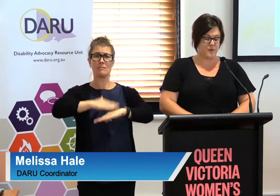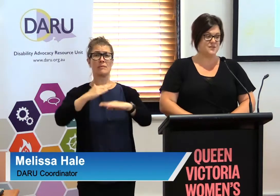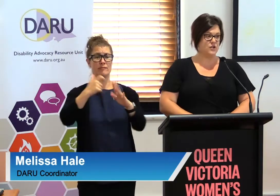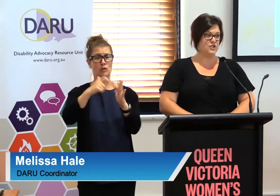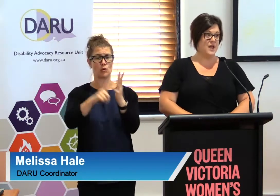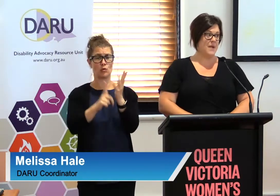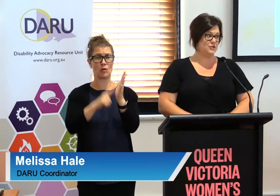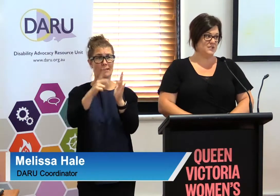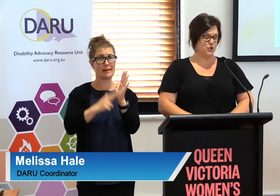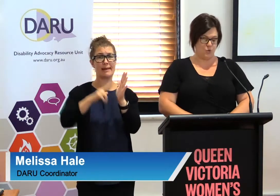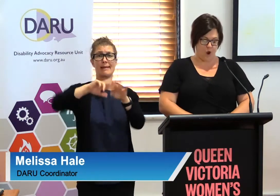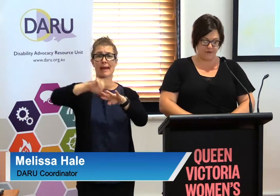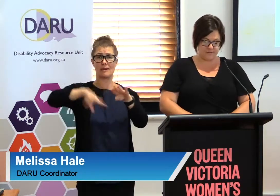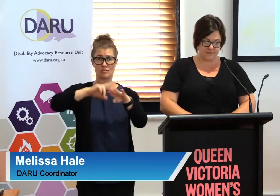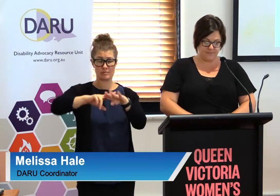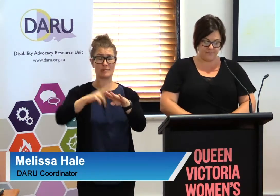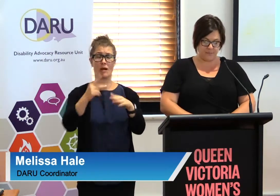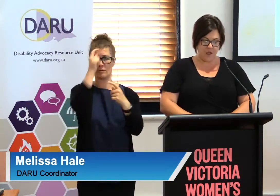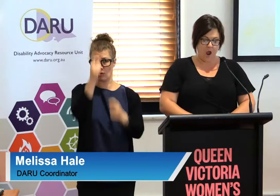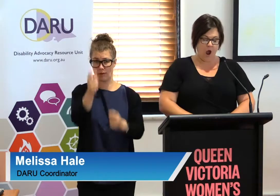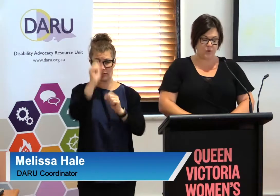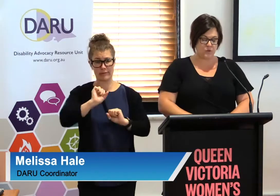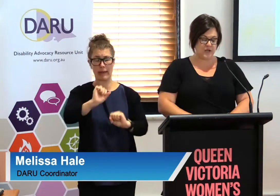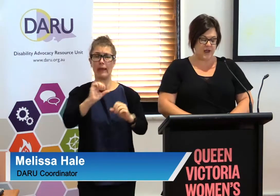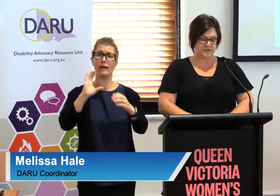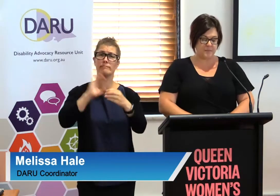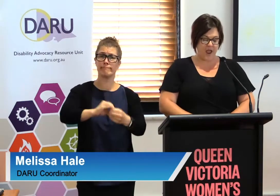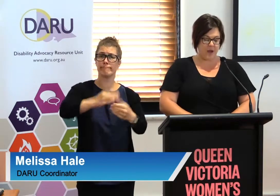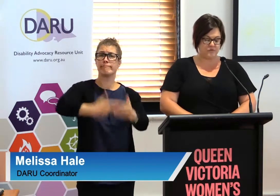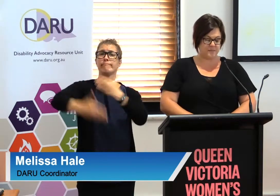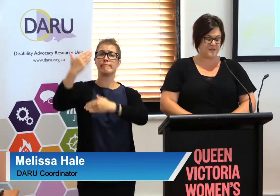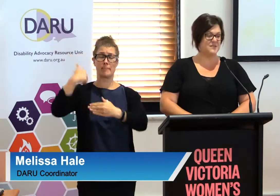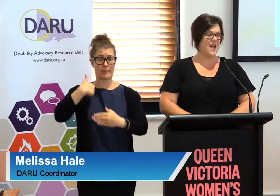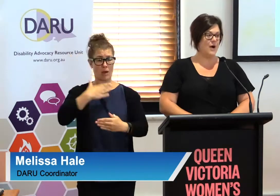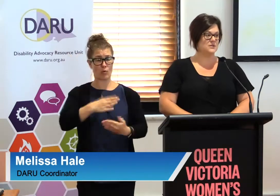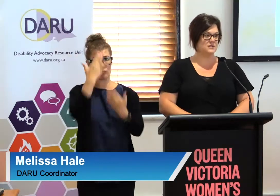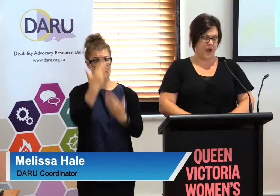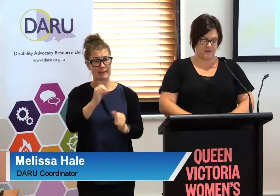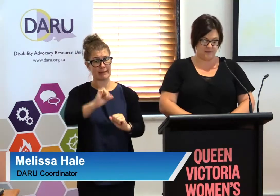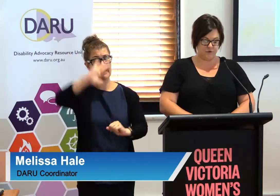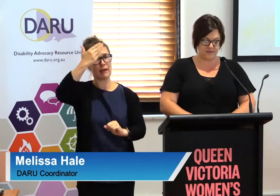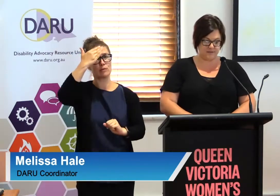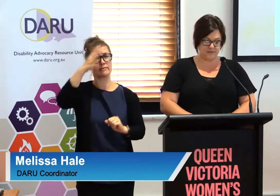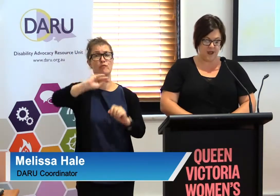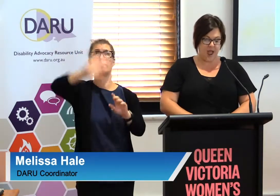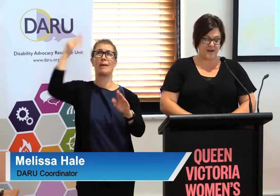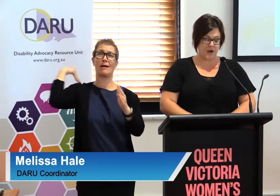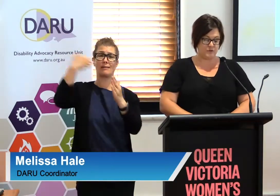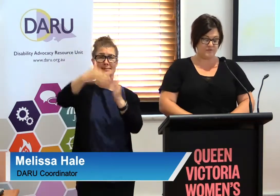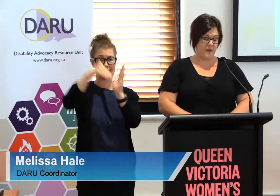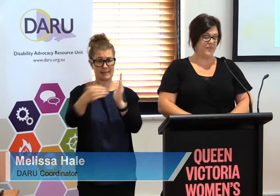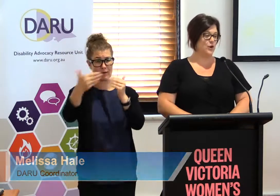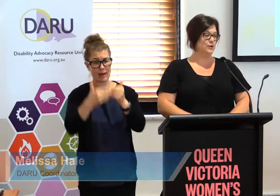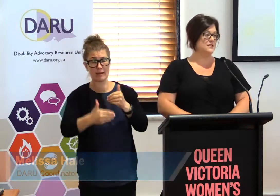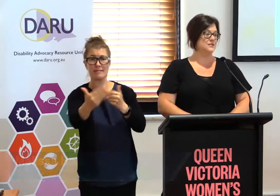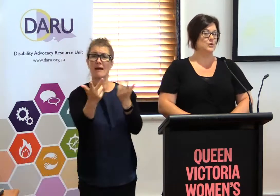to acknowledge them as traditional owners. I would also like to pay my respect to their elders past and present, and elders